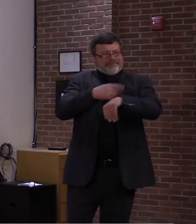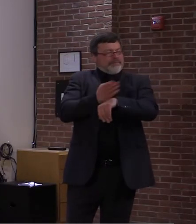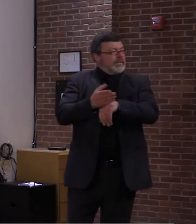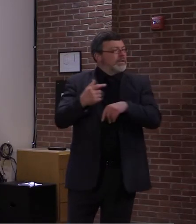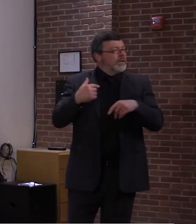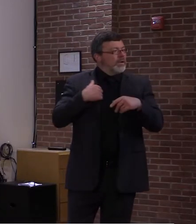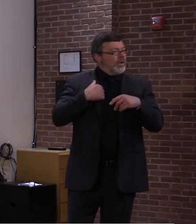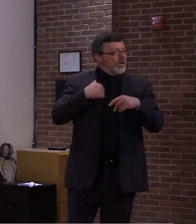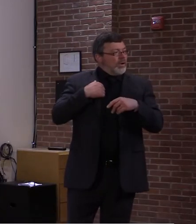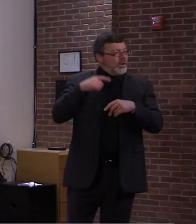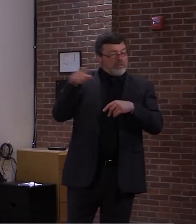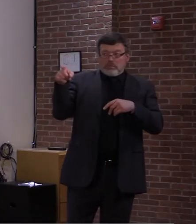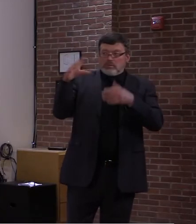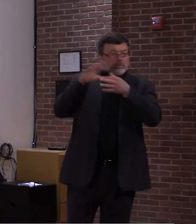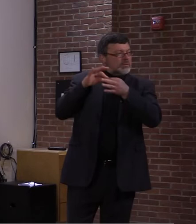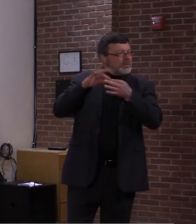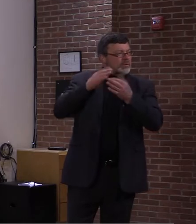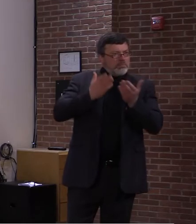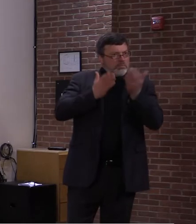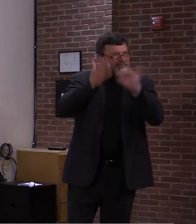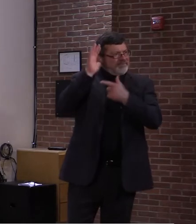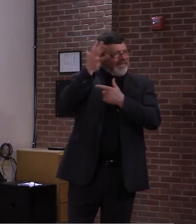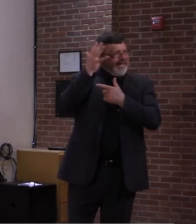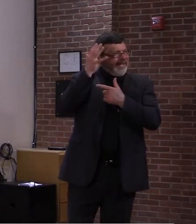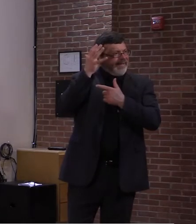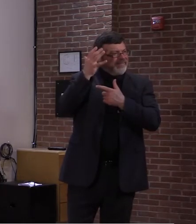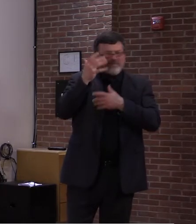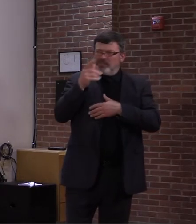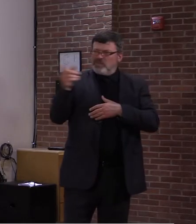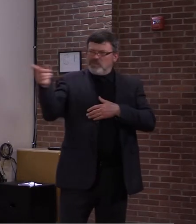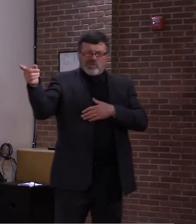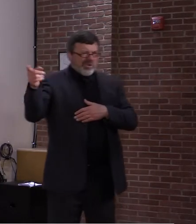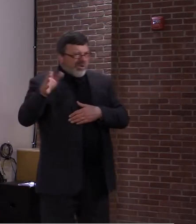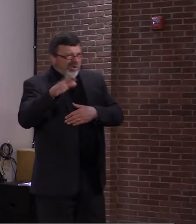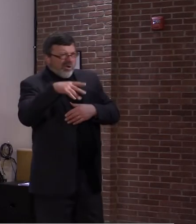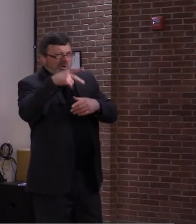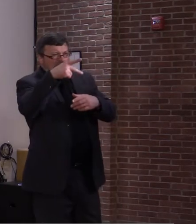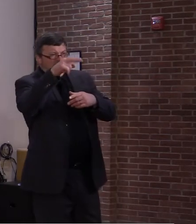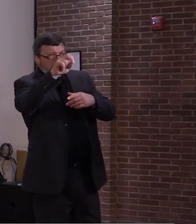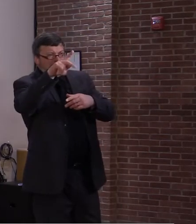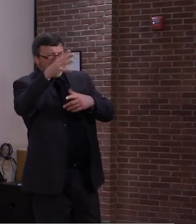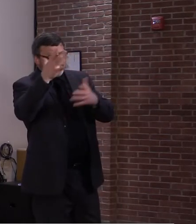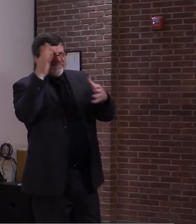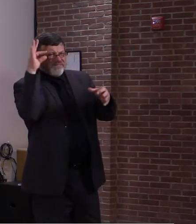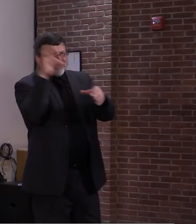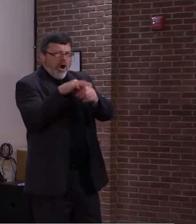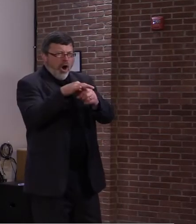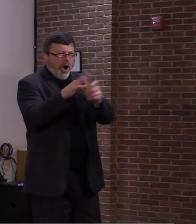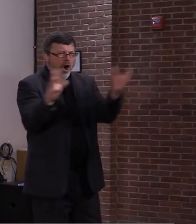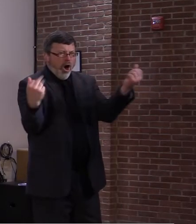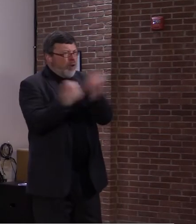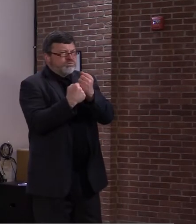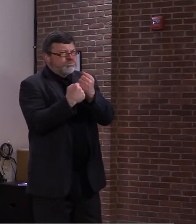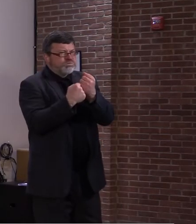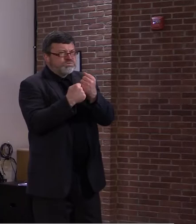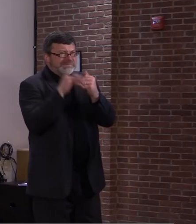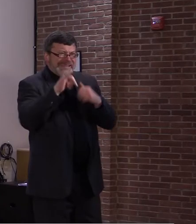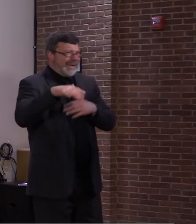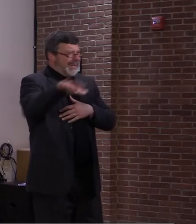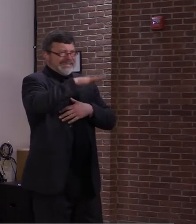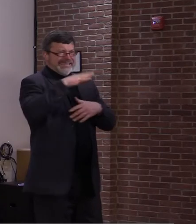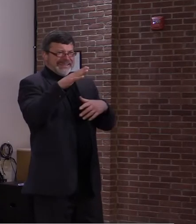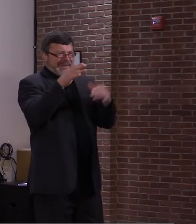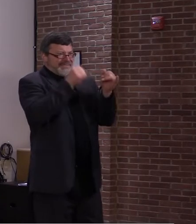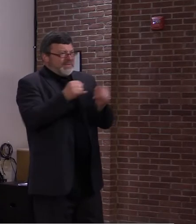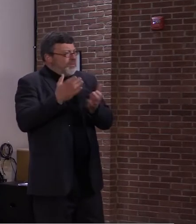it. Thank you. Why are you leaning towards the ethics bill? Why do you think it's needed? I'm not sure that it's needed. I mean, it's certainly